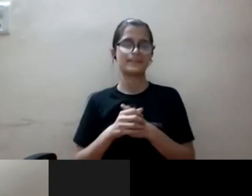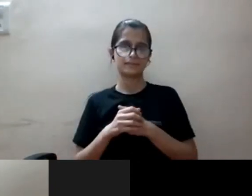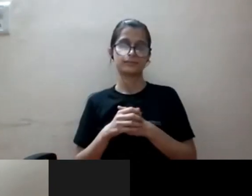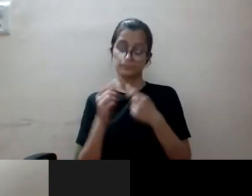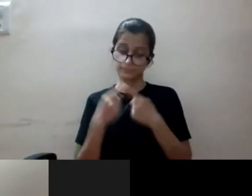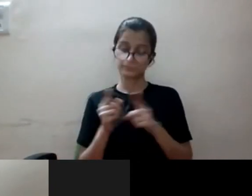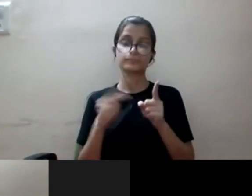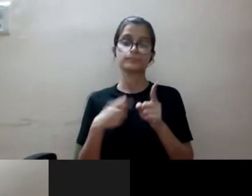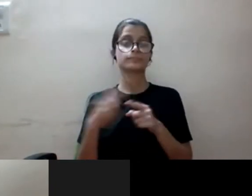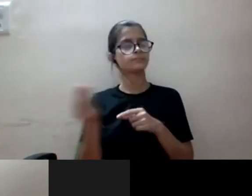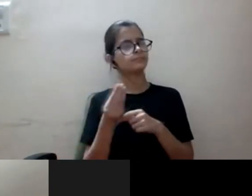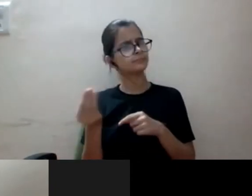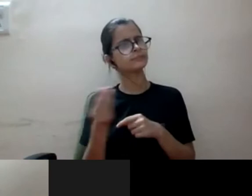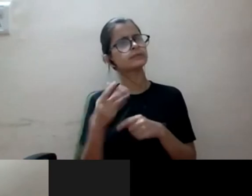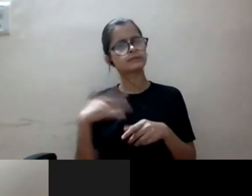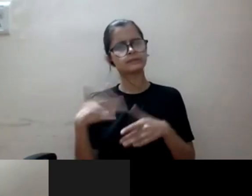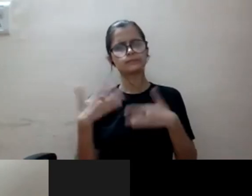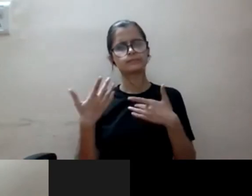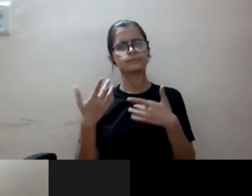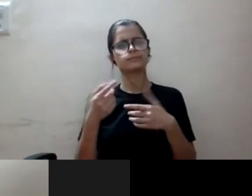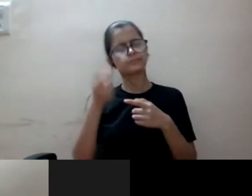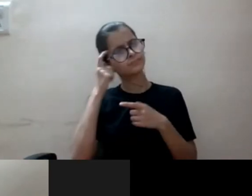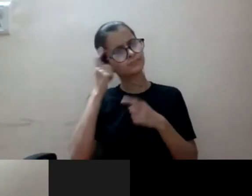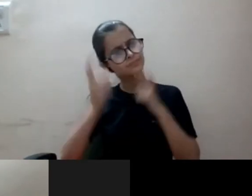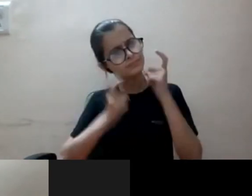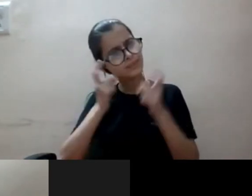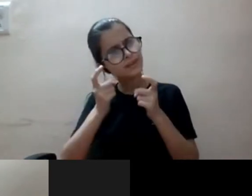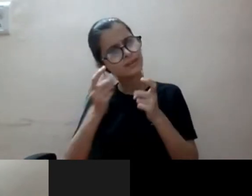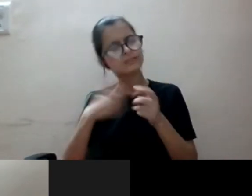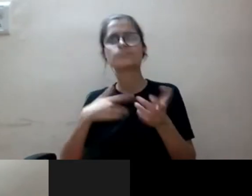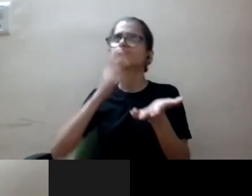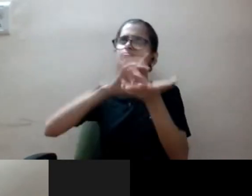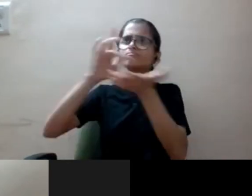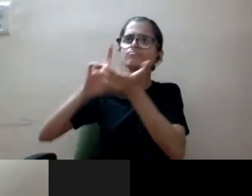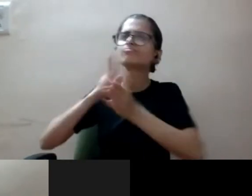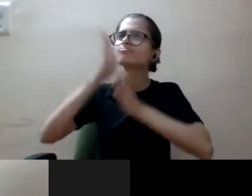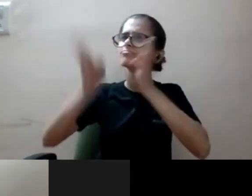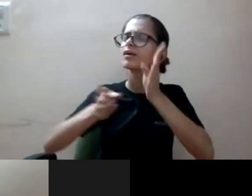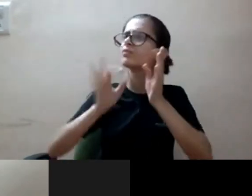sometimes I think about places I've never been, and